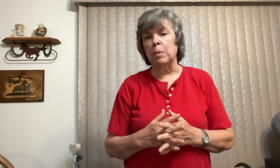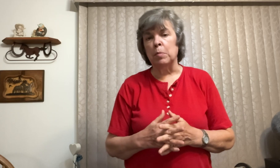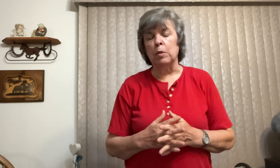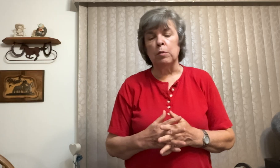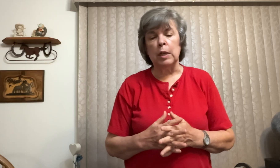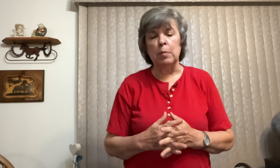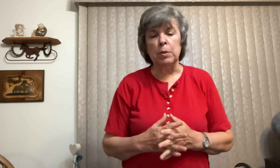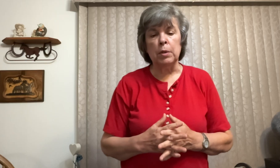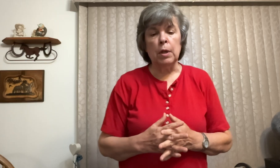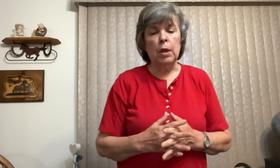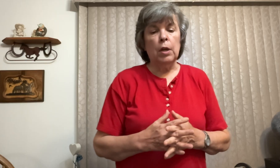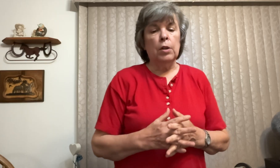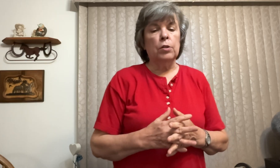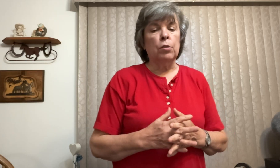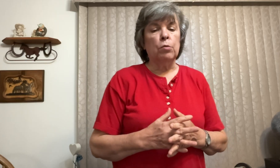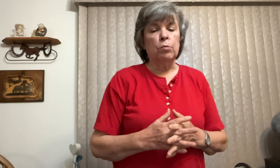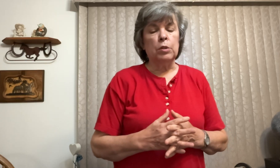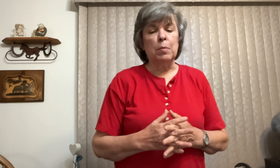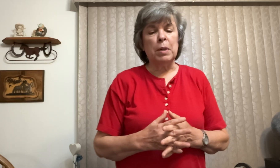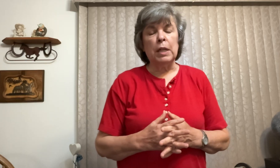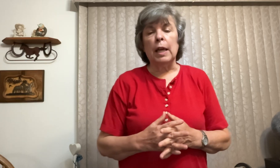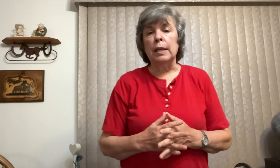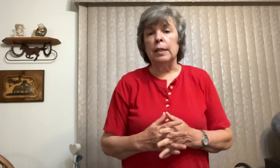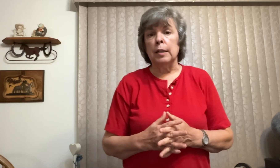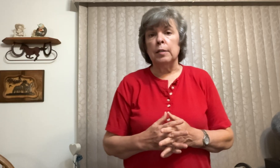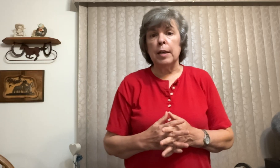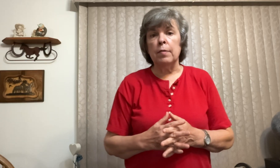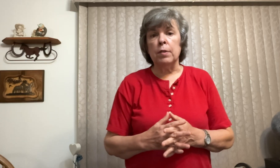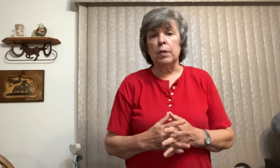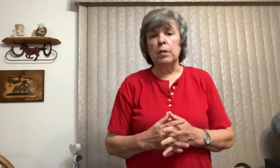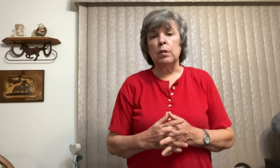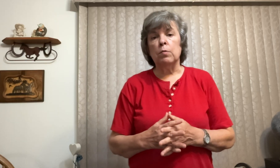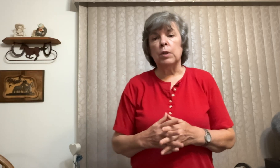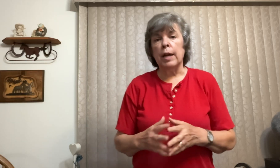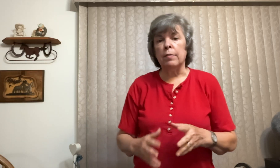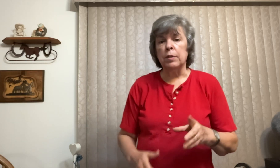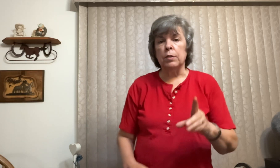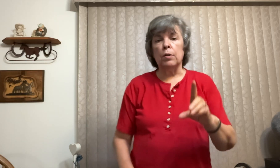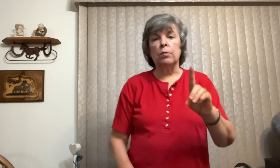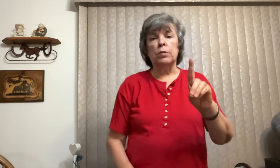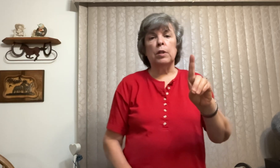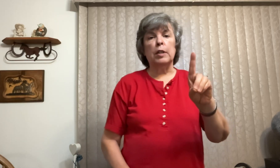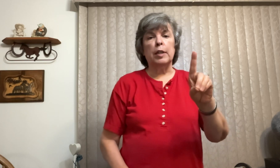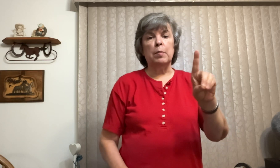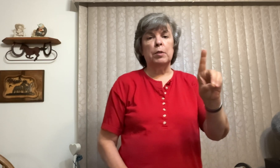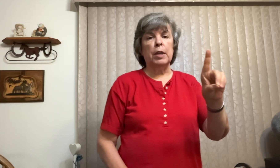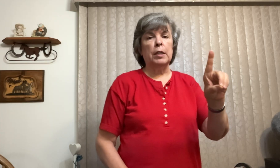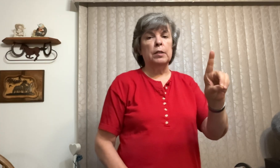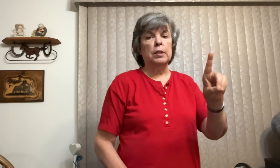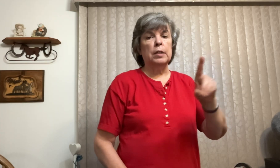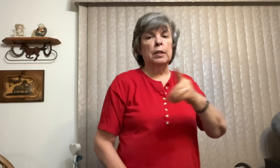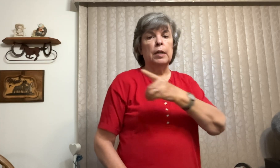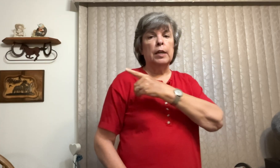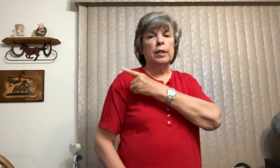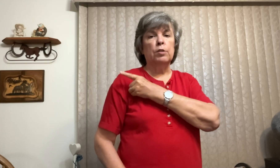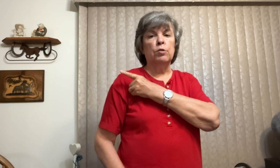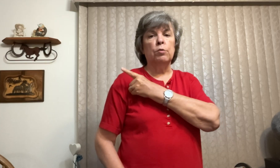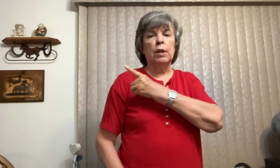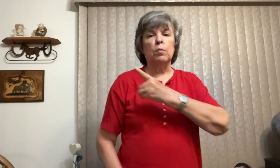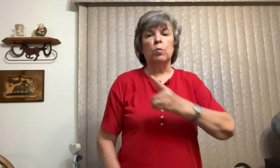biblical names. So somebody like King David would have his own sign name. You take a D and you do that